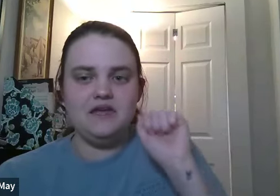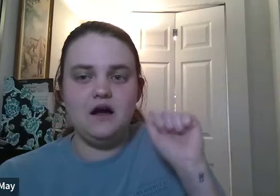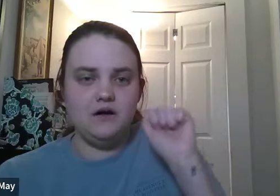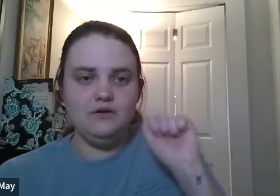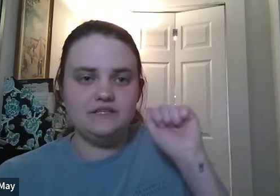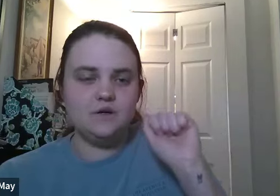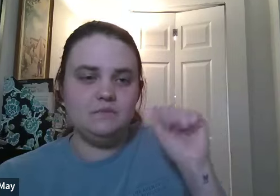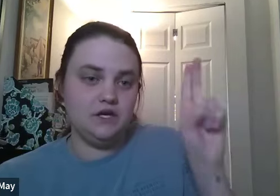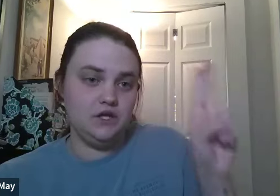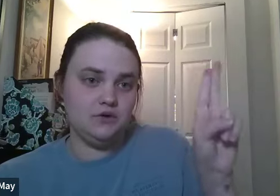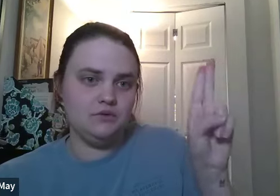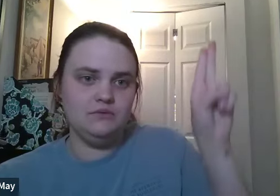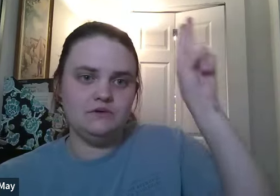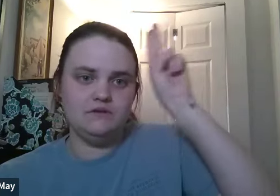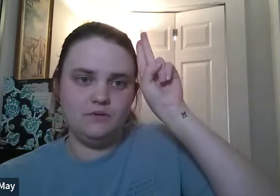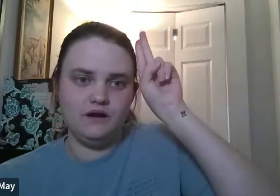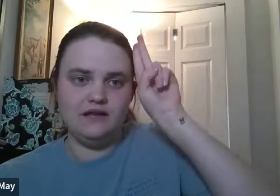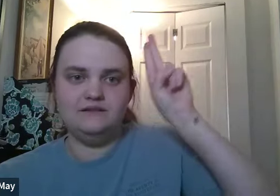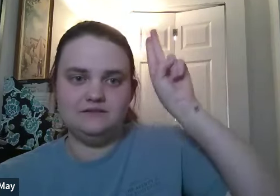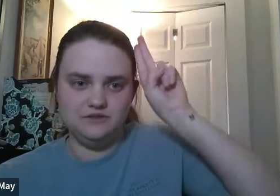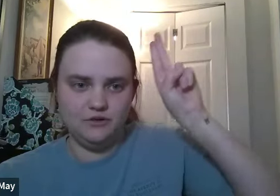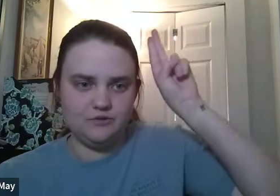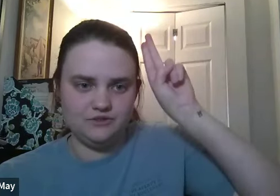Then uncle is going to be a U, forehead, circle motion.